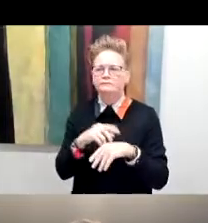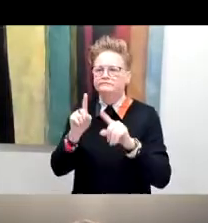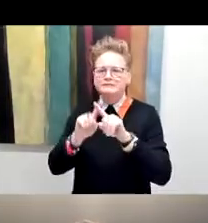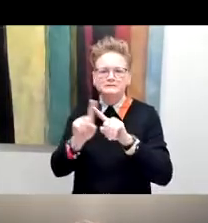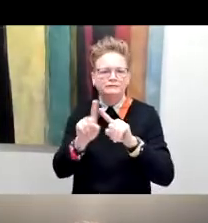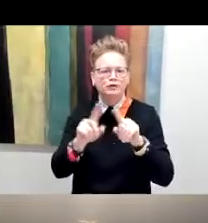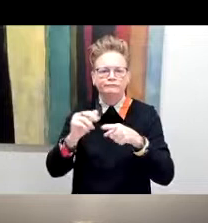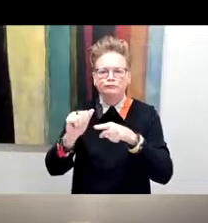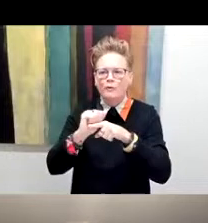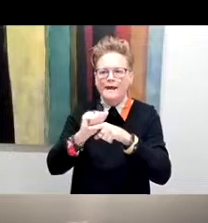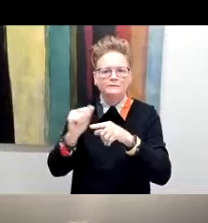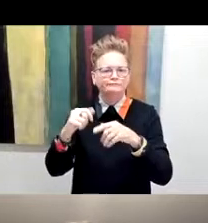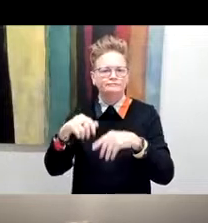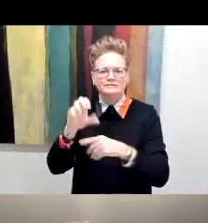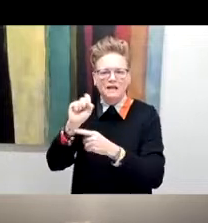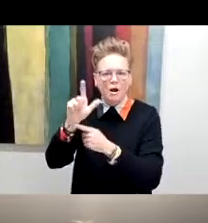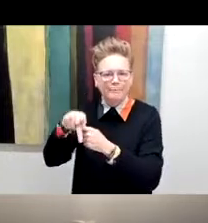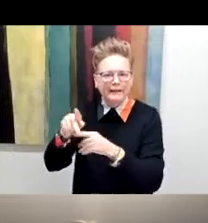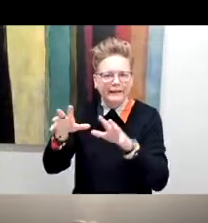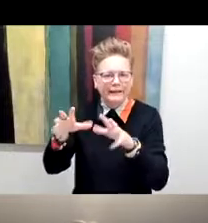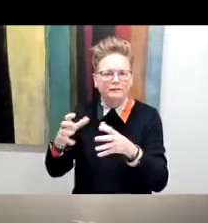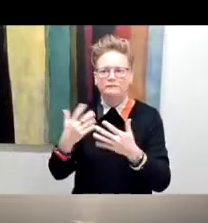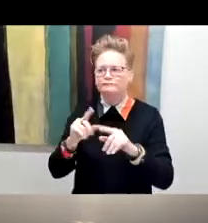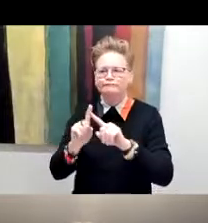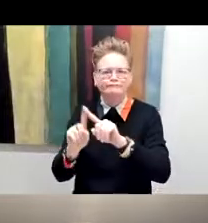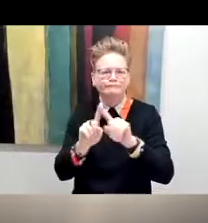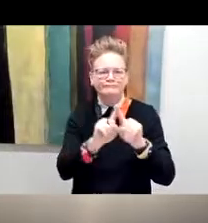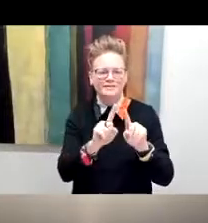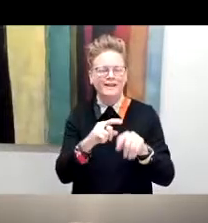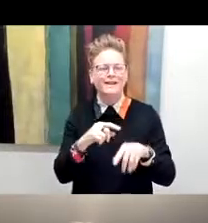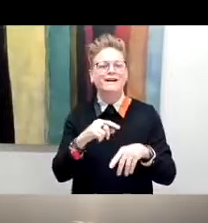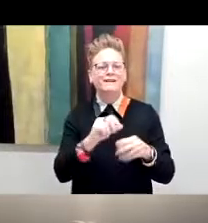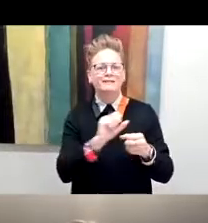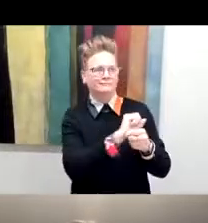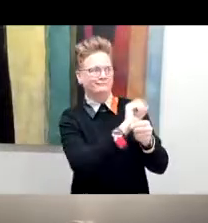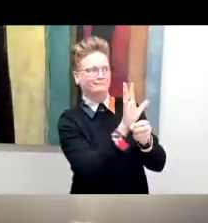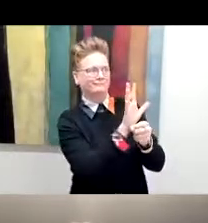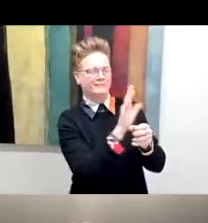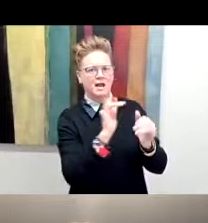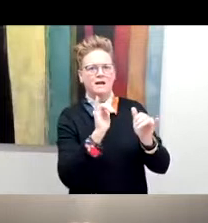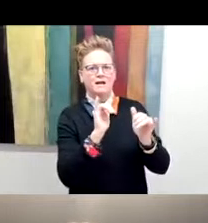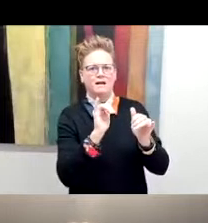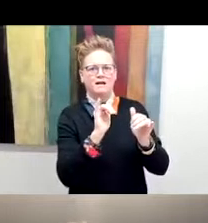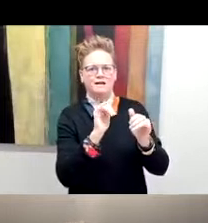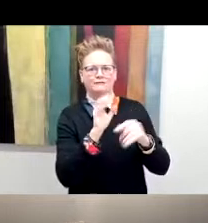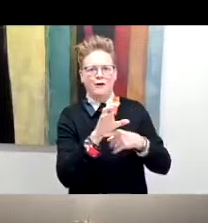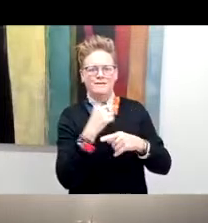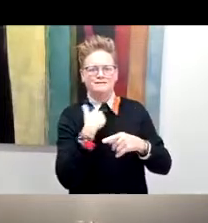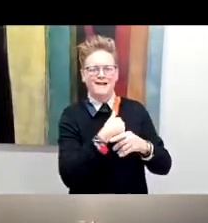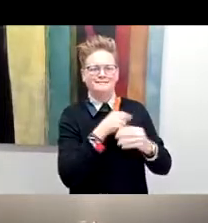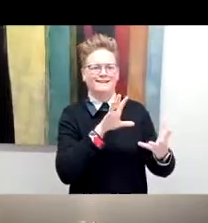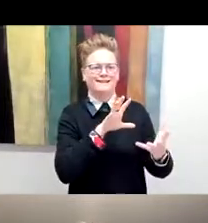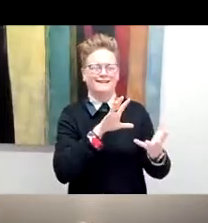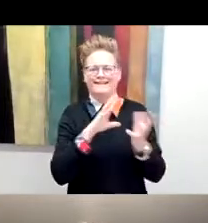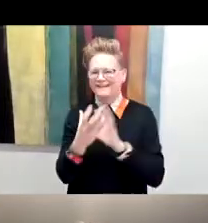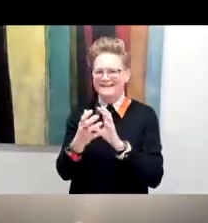supporting mainstream teachers of the deaf, or different types of training, maybe for SLPs. And then when COVID